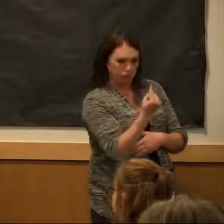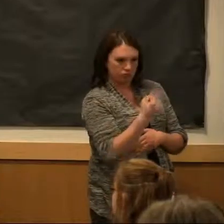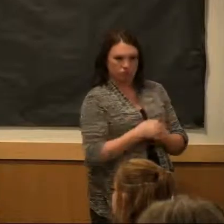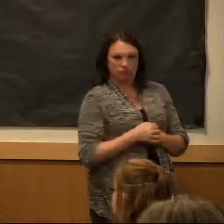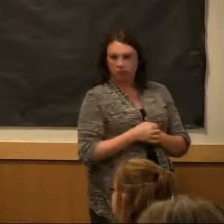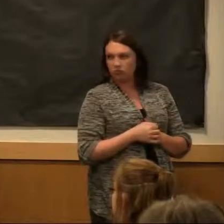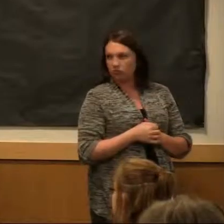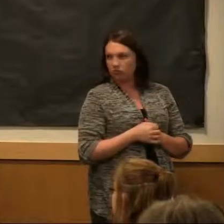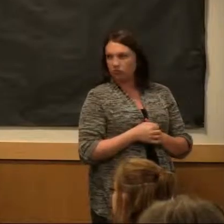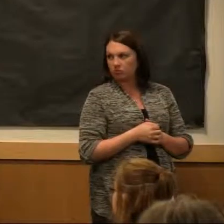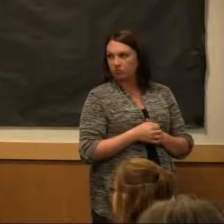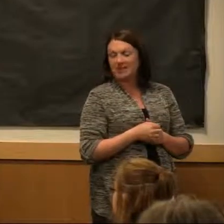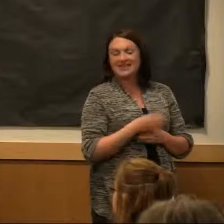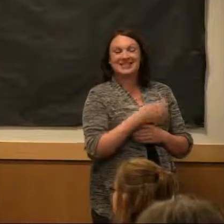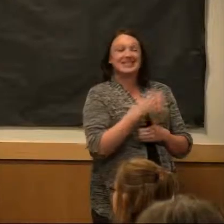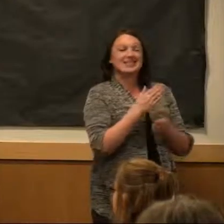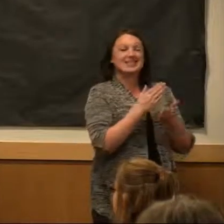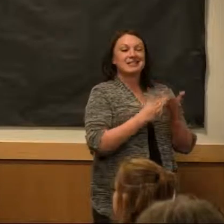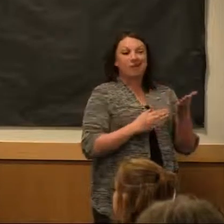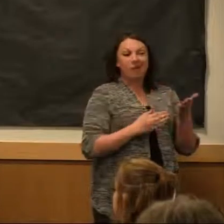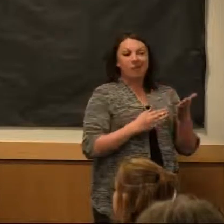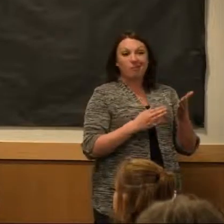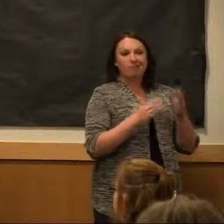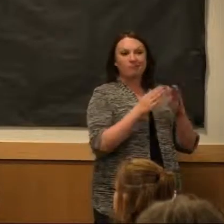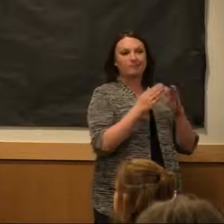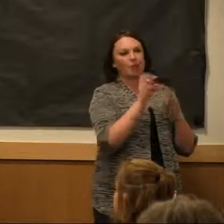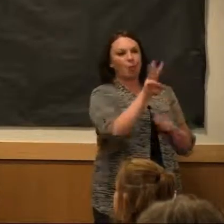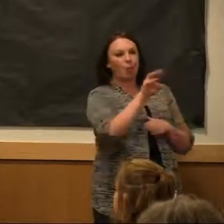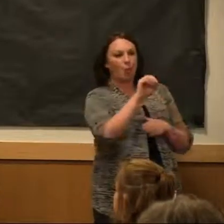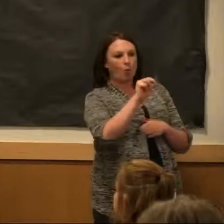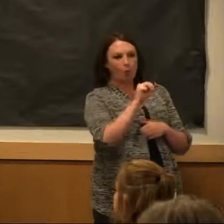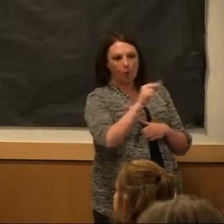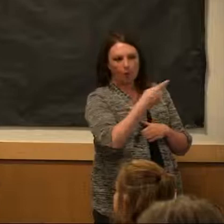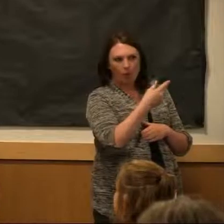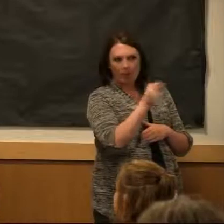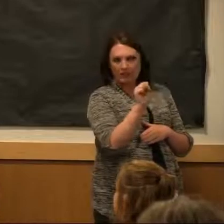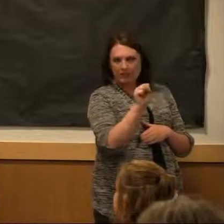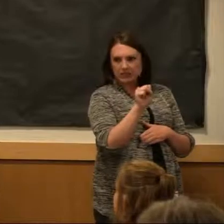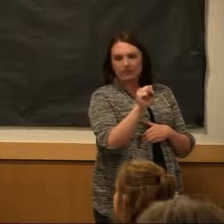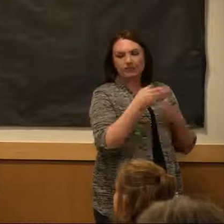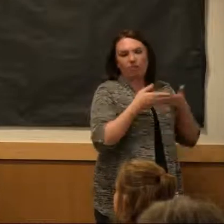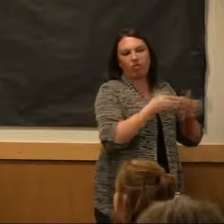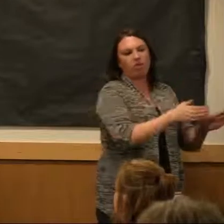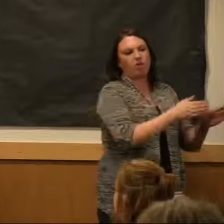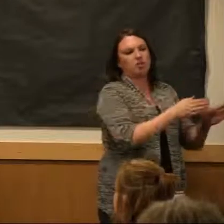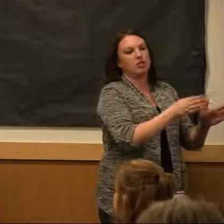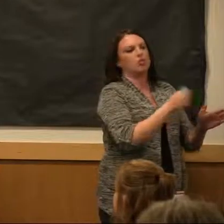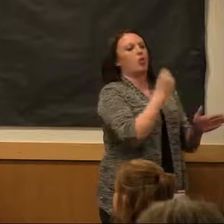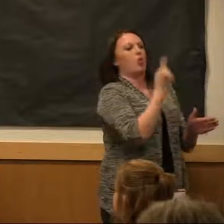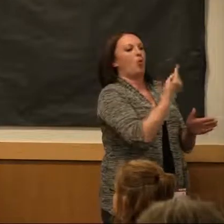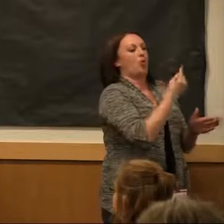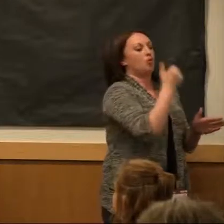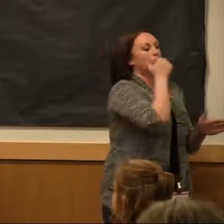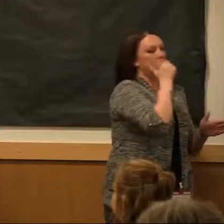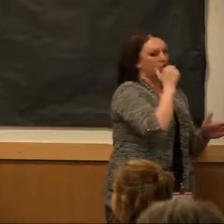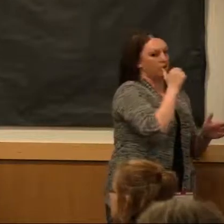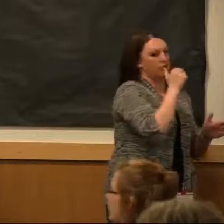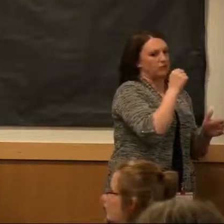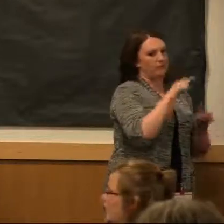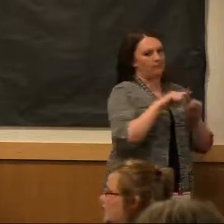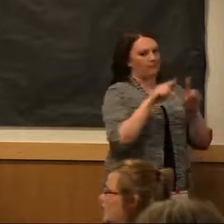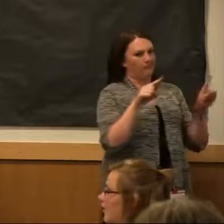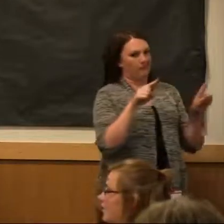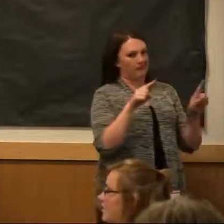resident hall wings and one house that's all female, but we haven't had the demand to make an all-male